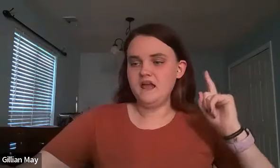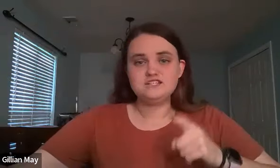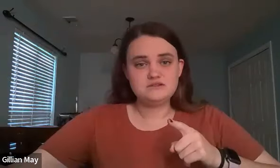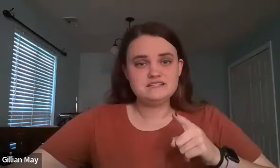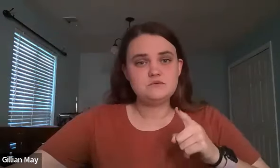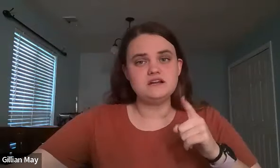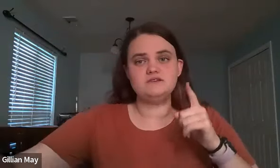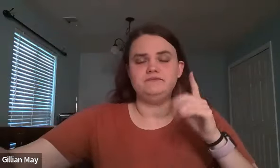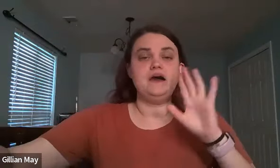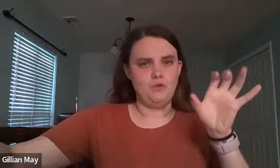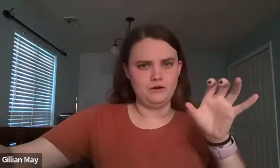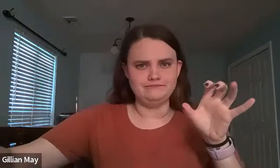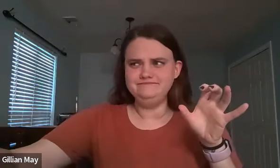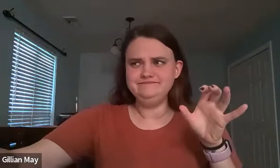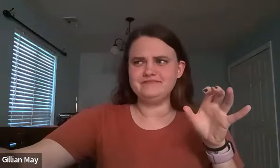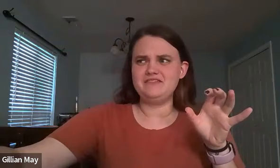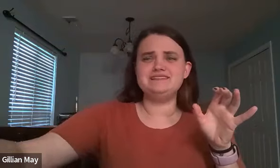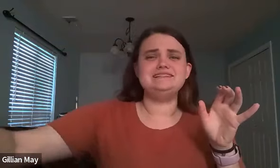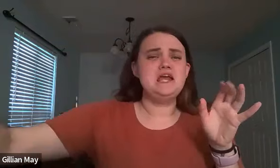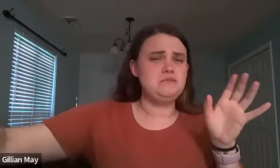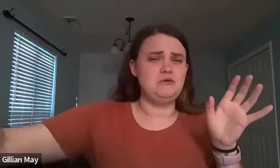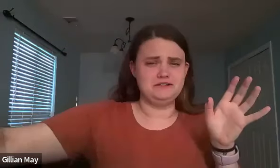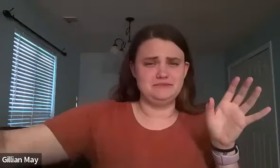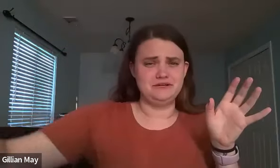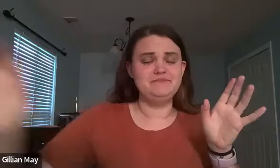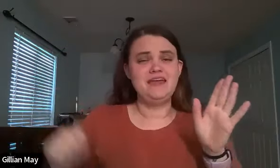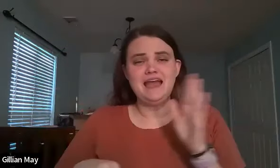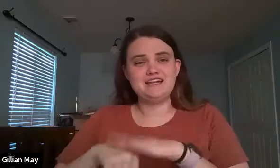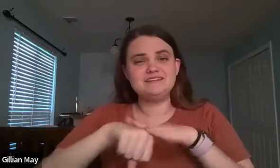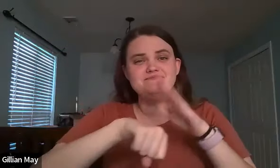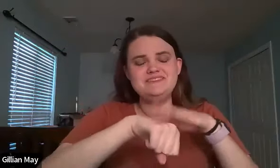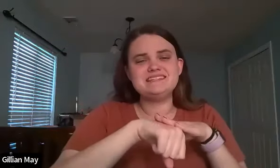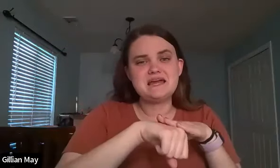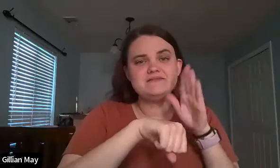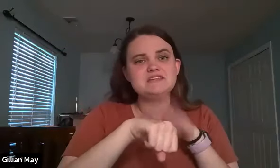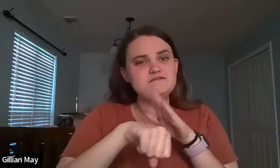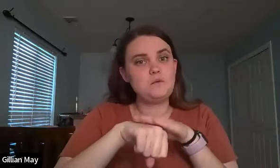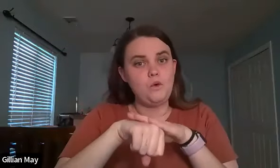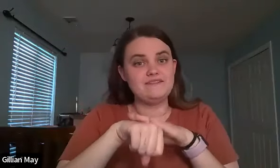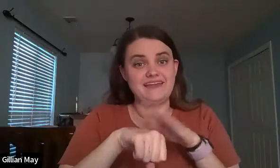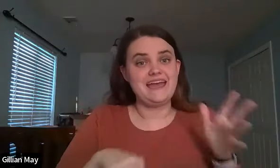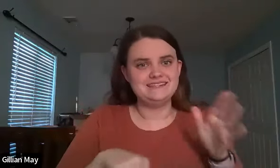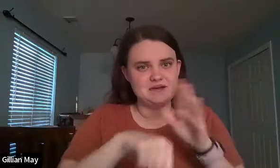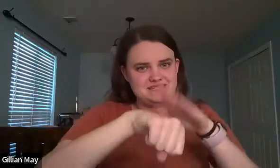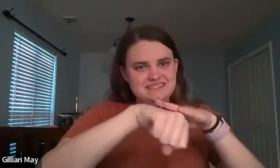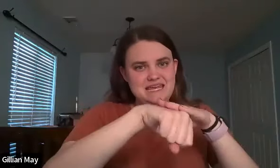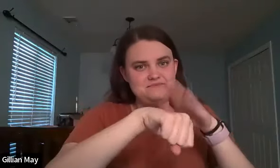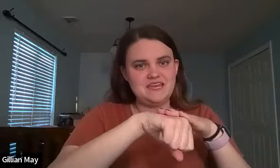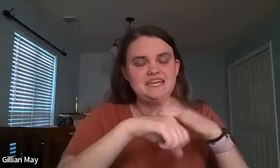I do like to warn not warn. That is a terrible word to put. The sign for warn and like a heads up is the same thing. And so